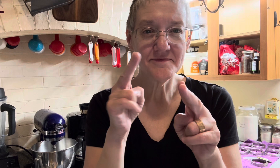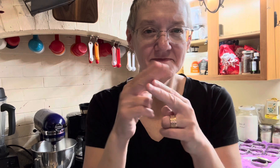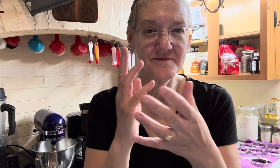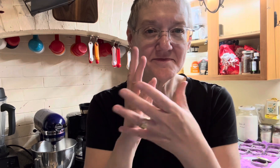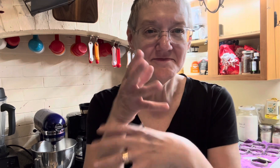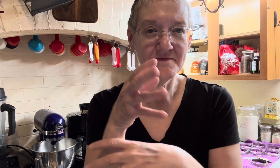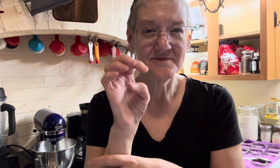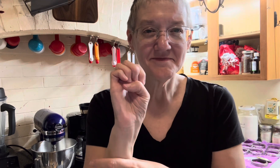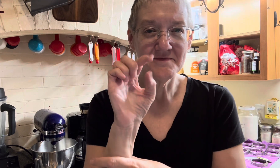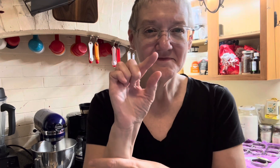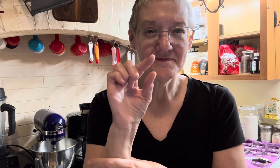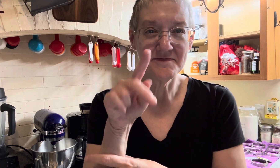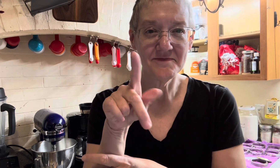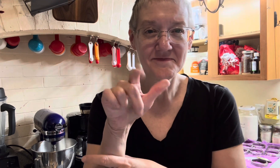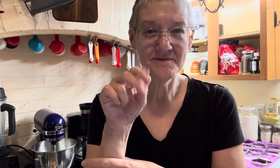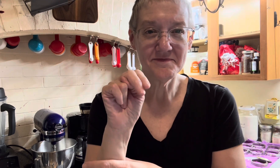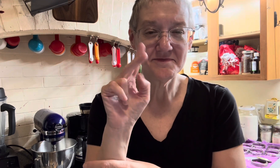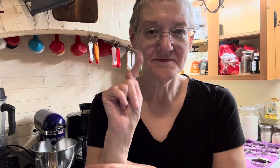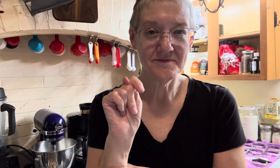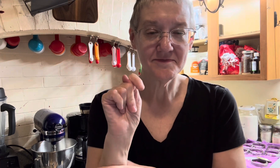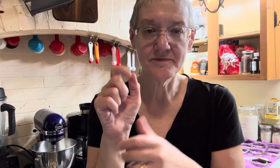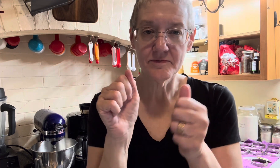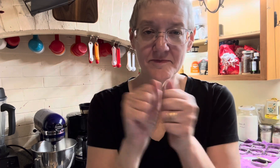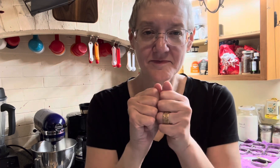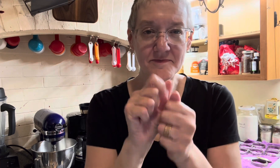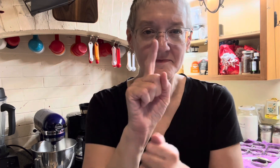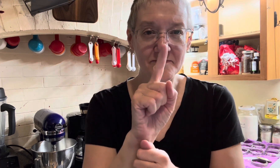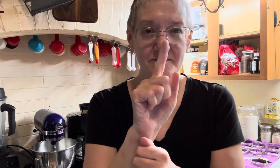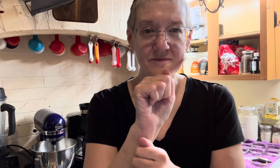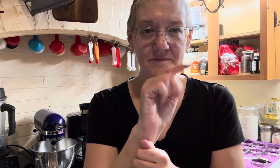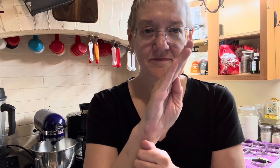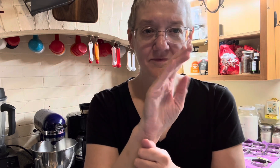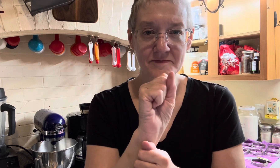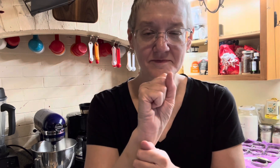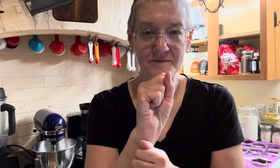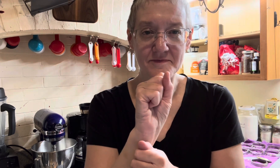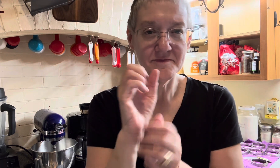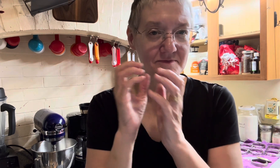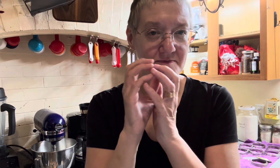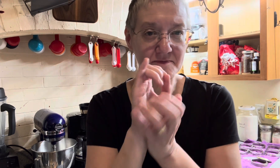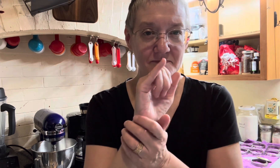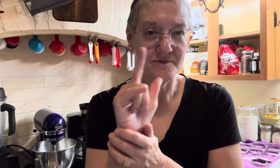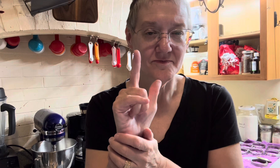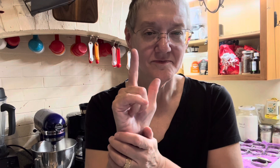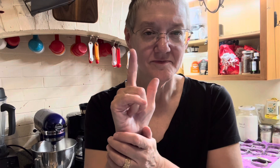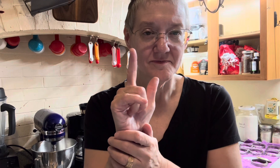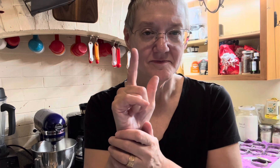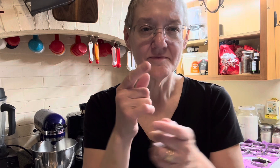eggplant, roasted in a tablespoon of coconut oil, which is 5 grams of net carbs,